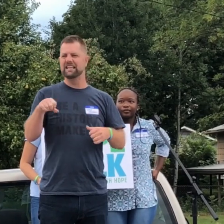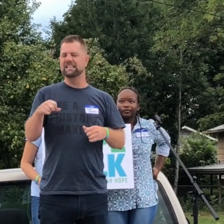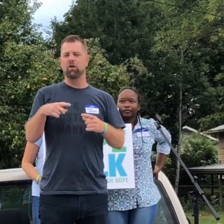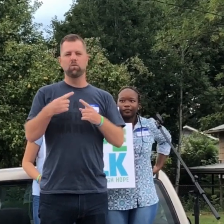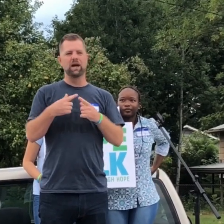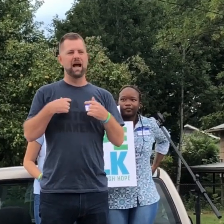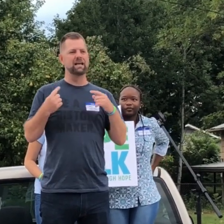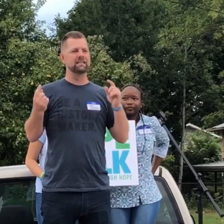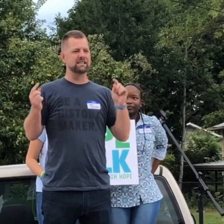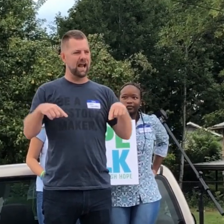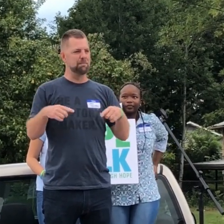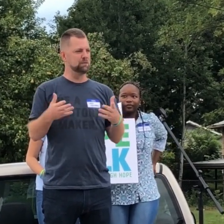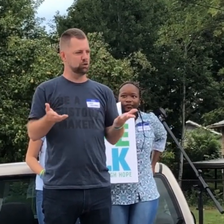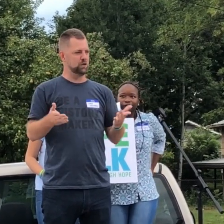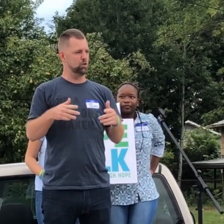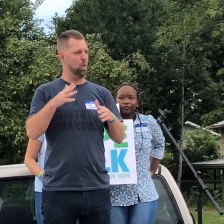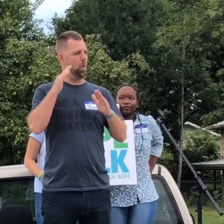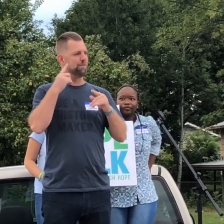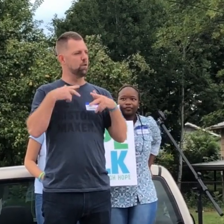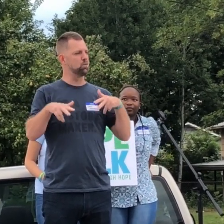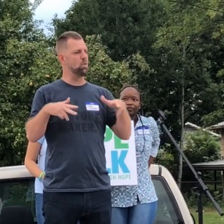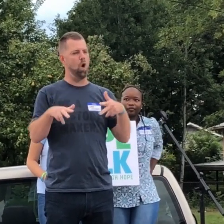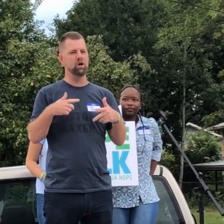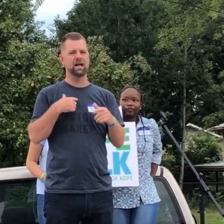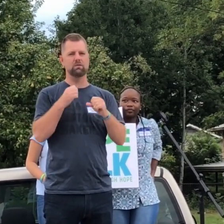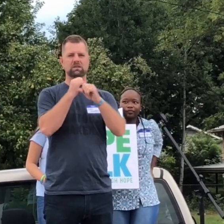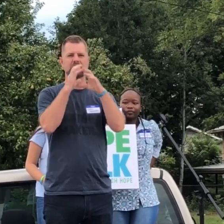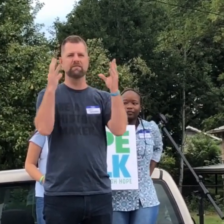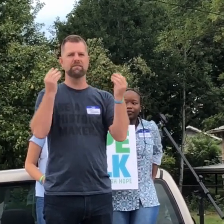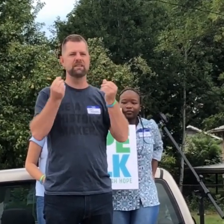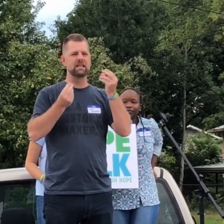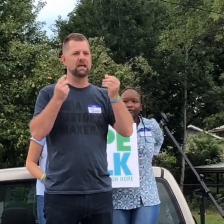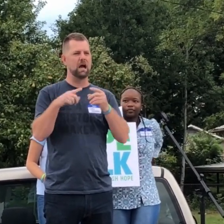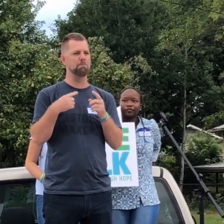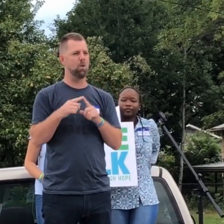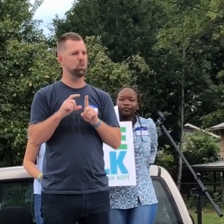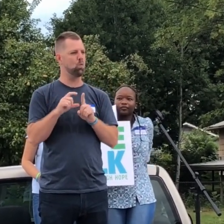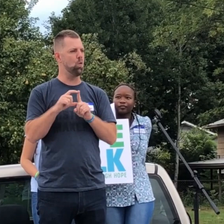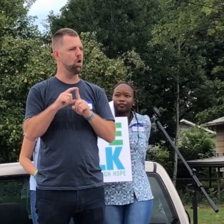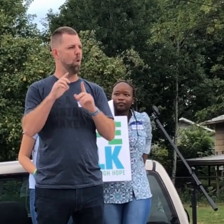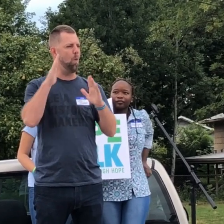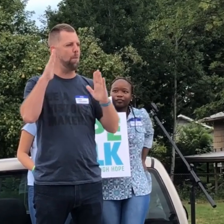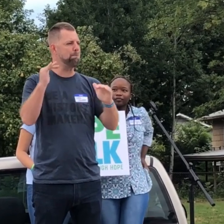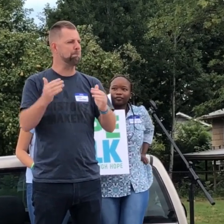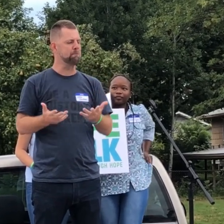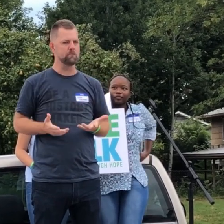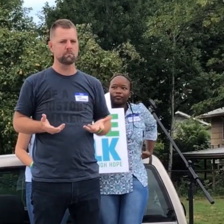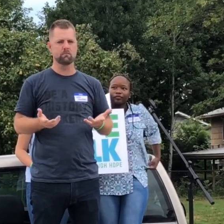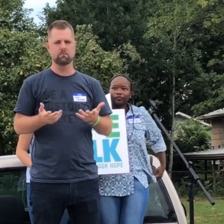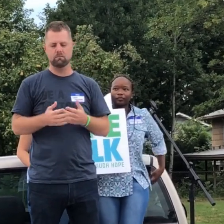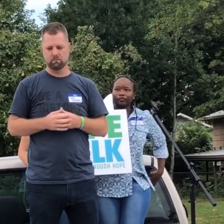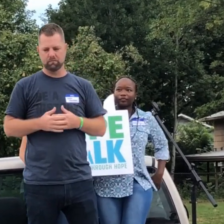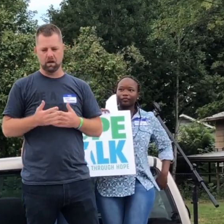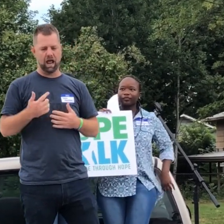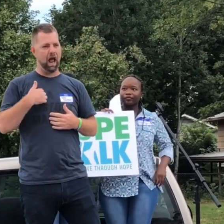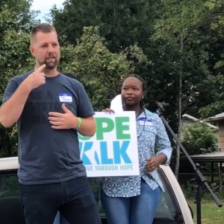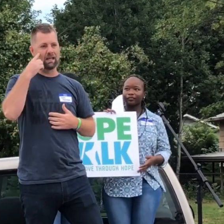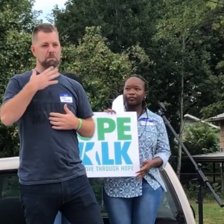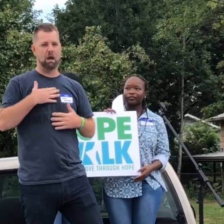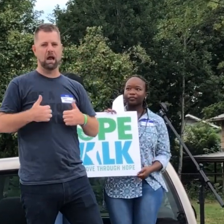and when I came here to the Hope Walk, I had this vision and thinking of words of hope, and what I could